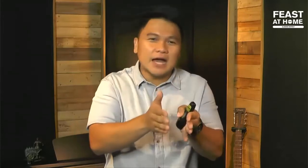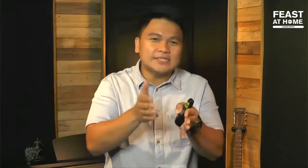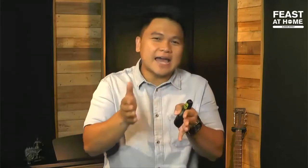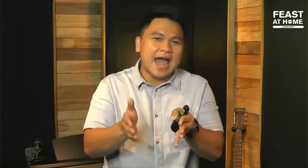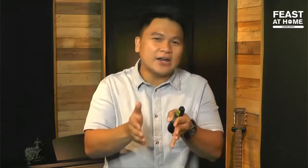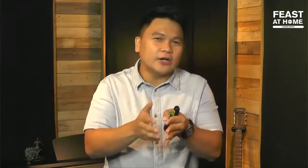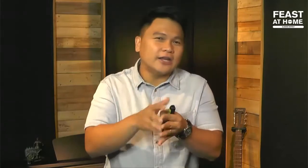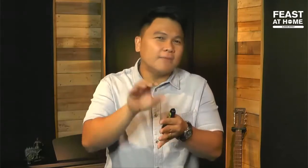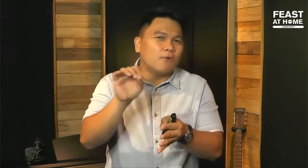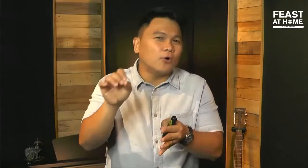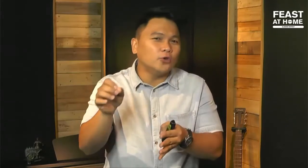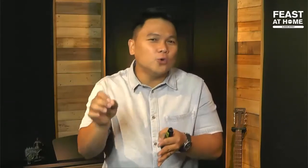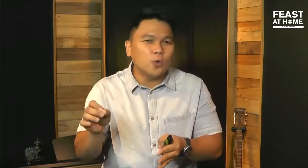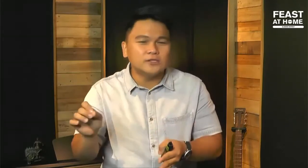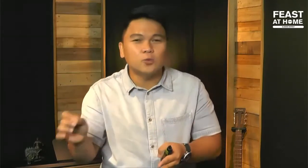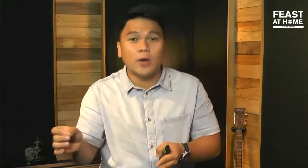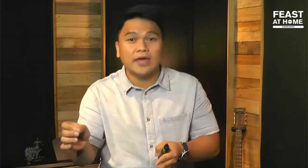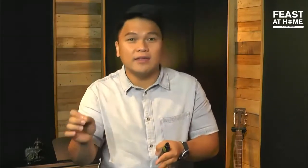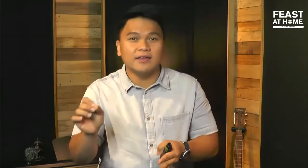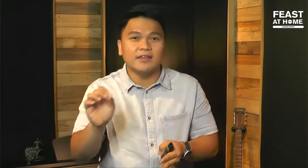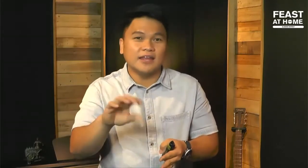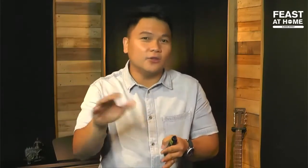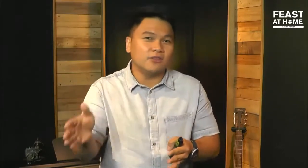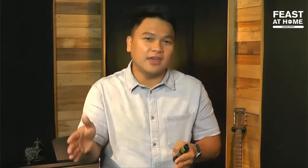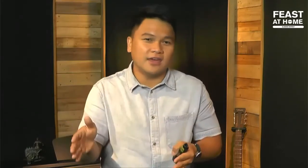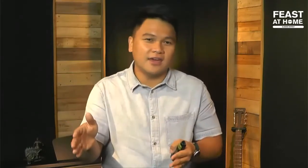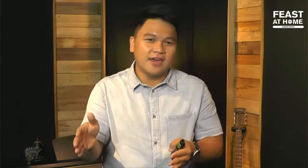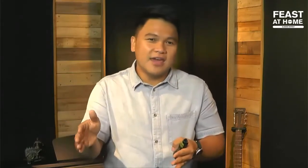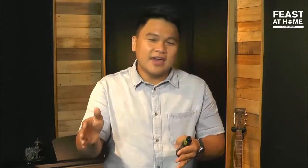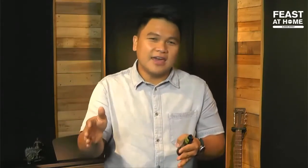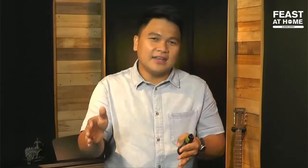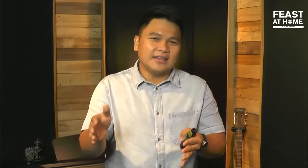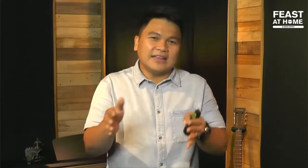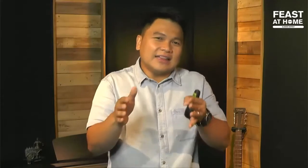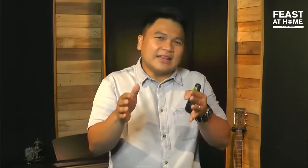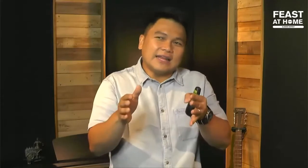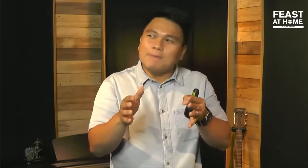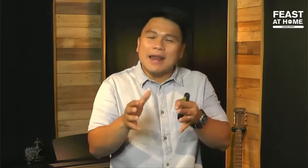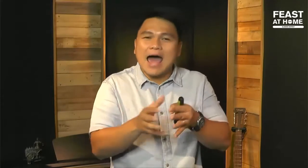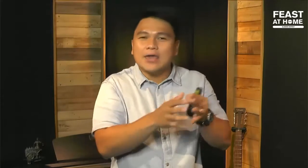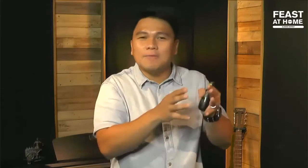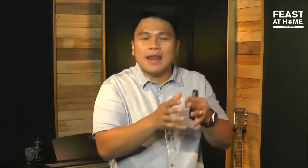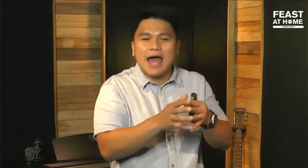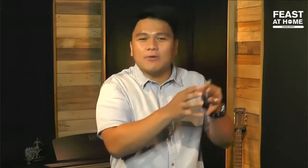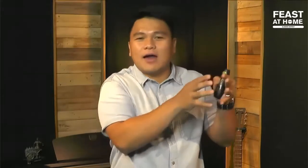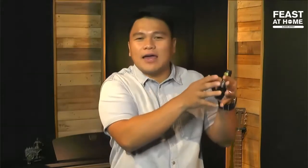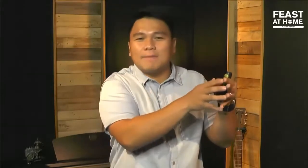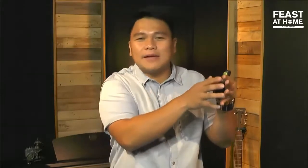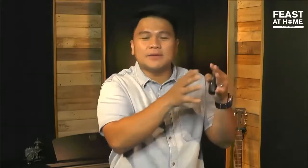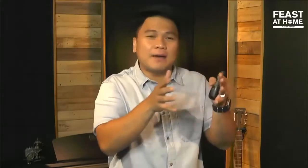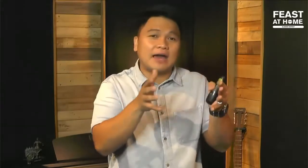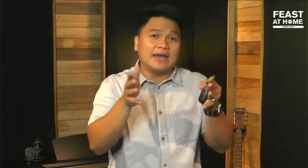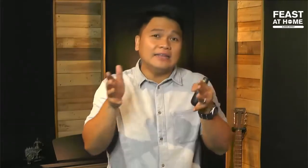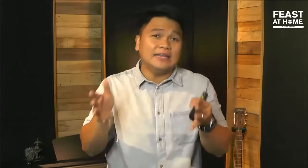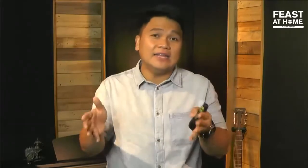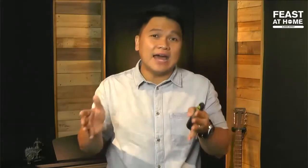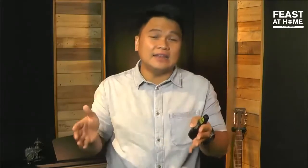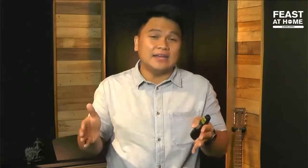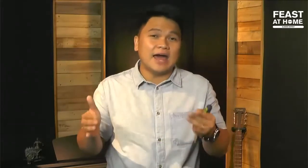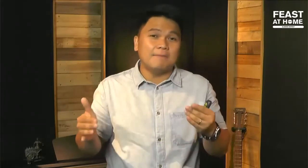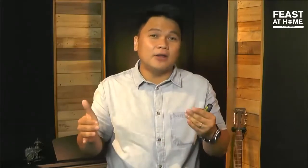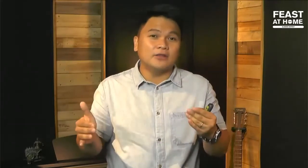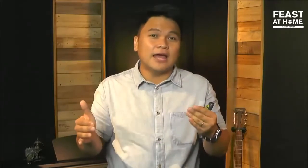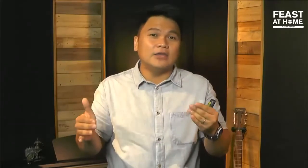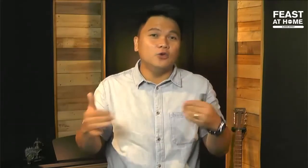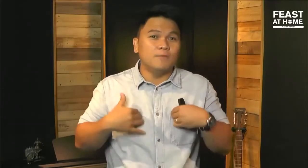describes God's anger in a more nuanced way than you think. And malayong malayo, kakaiba sa pagkakaintindi